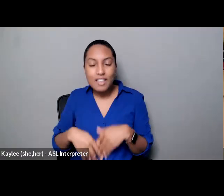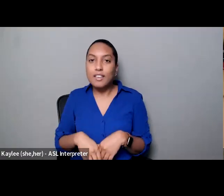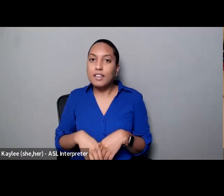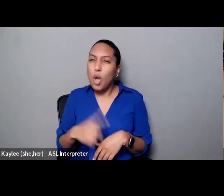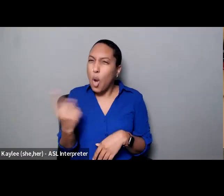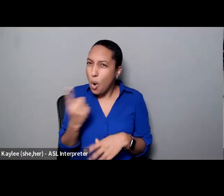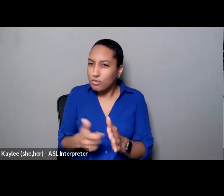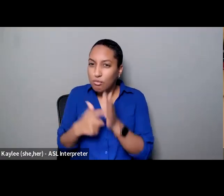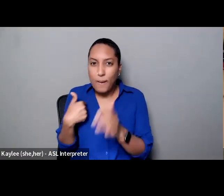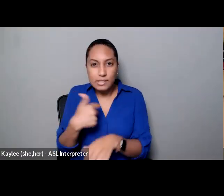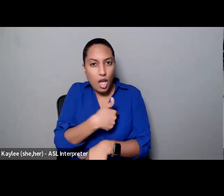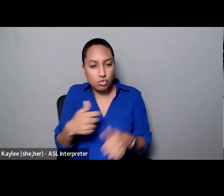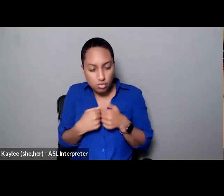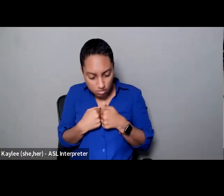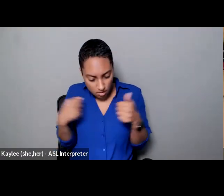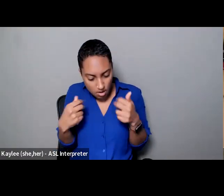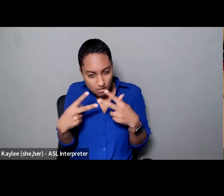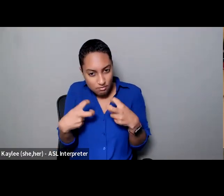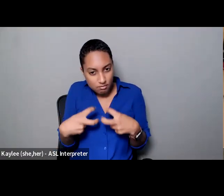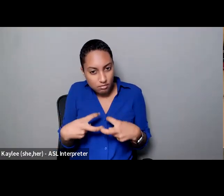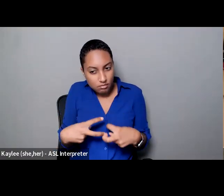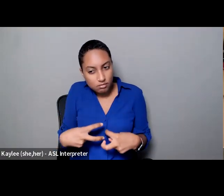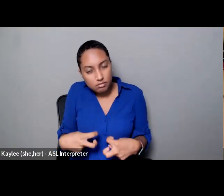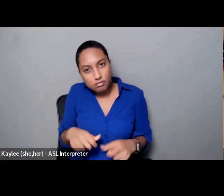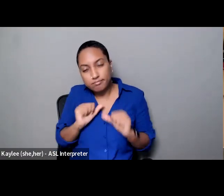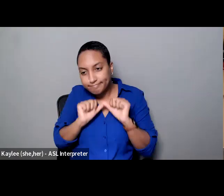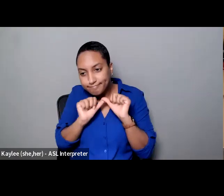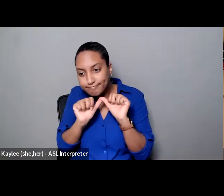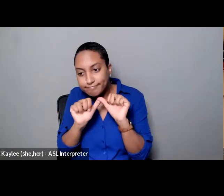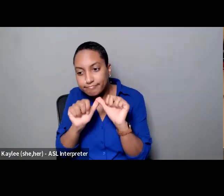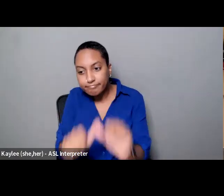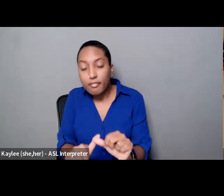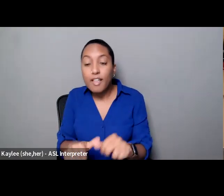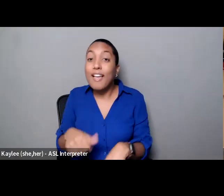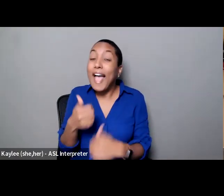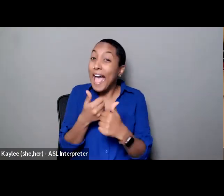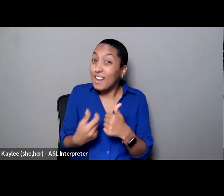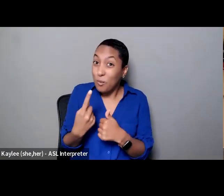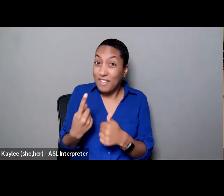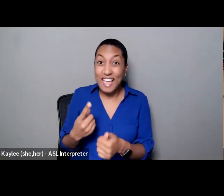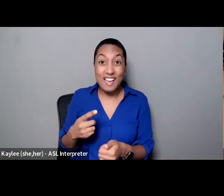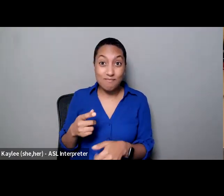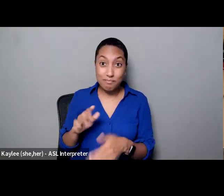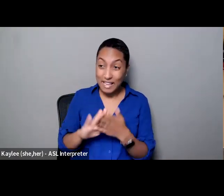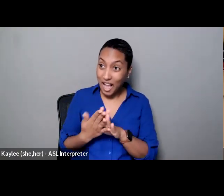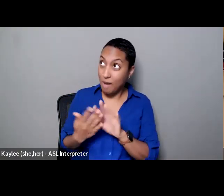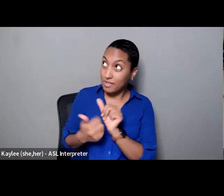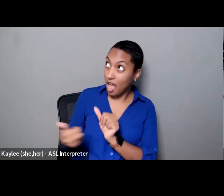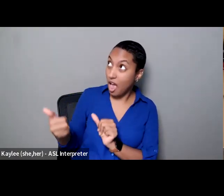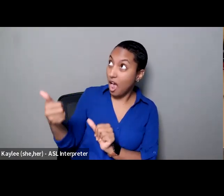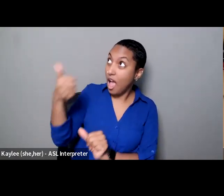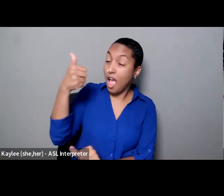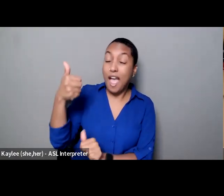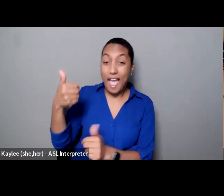And anyone in a leadership position, the more power you give, I think the more you get, because it